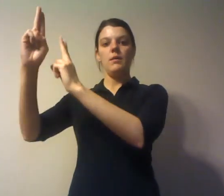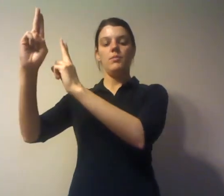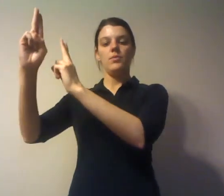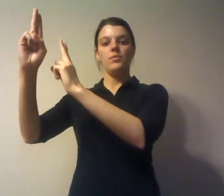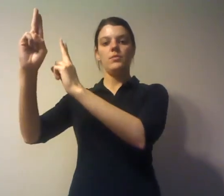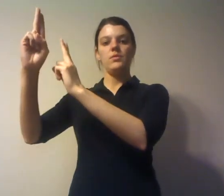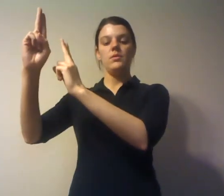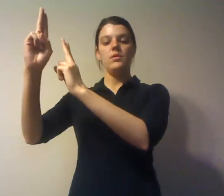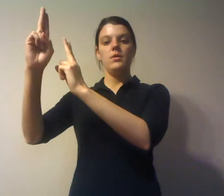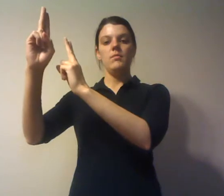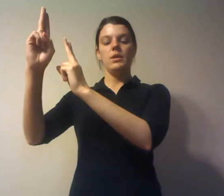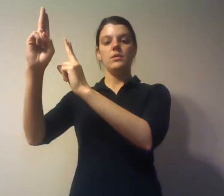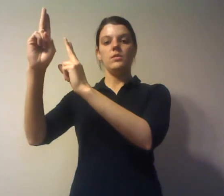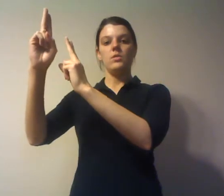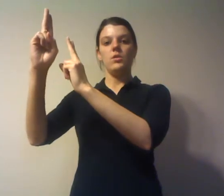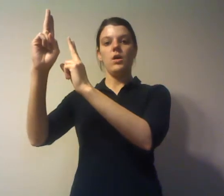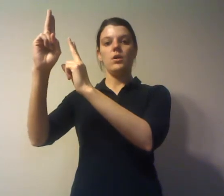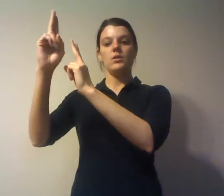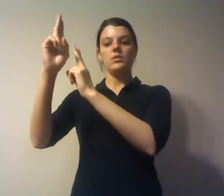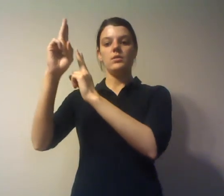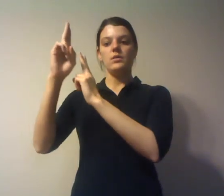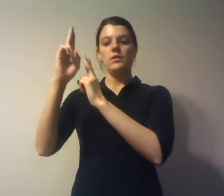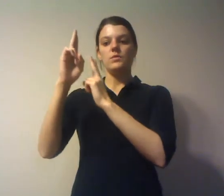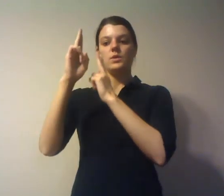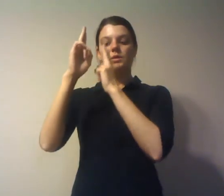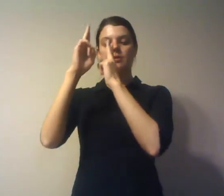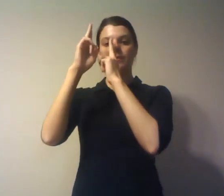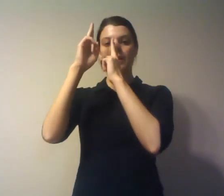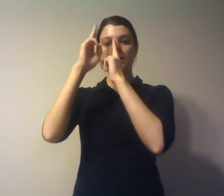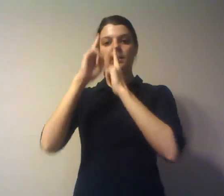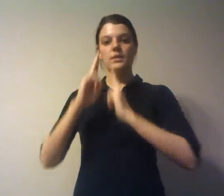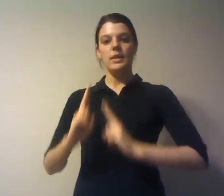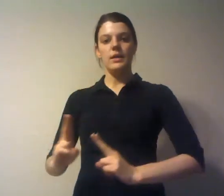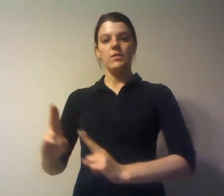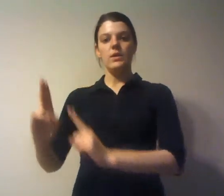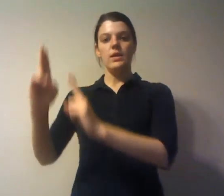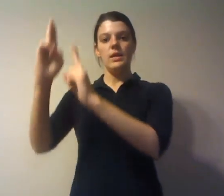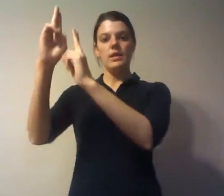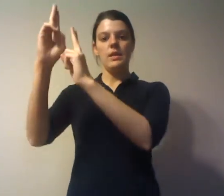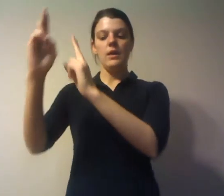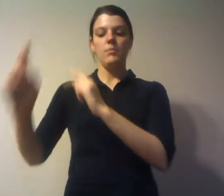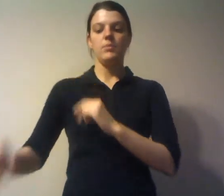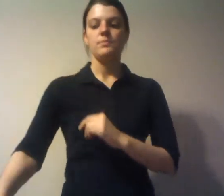up. Make a little arc of sorts. Down and then up.